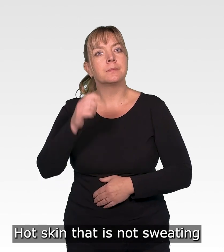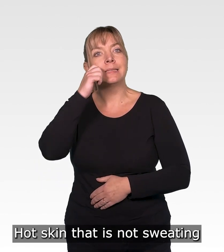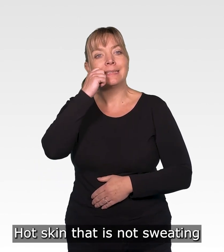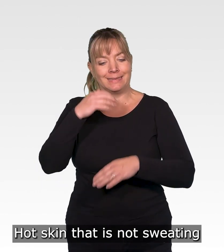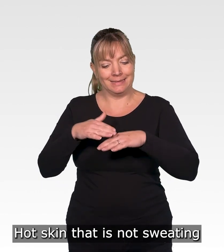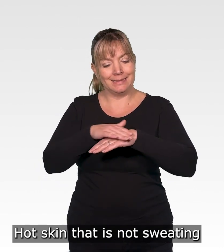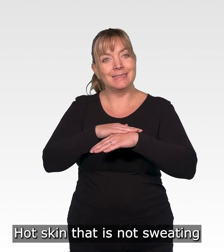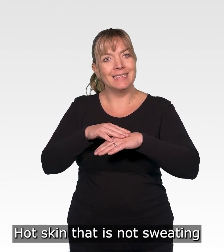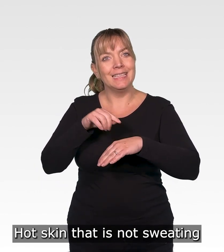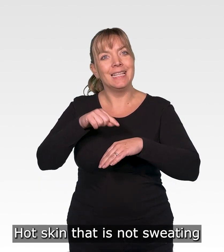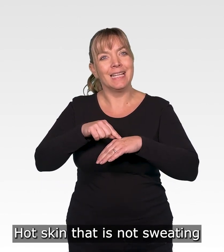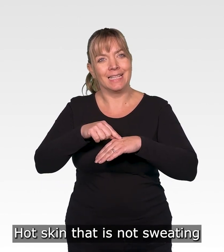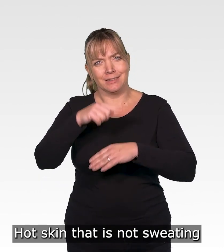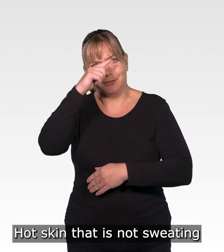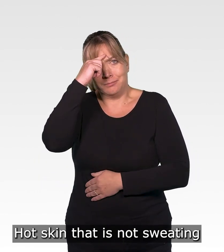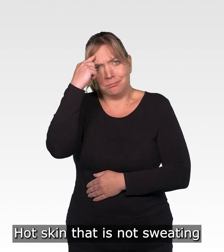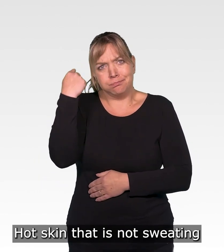Hot skin that is not sweating.